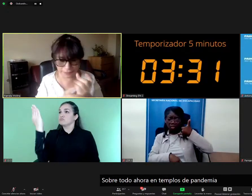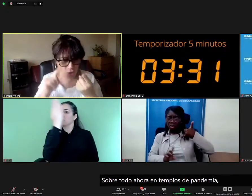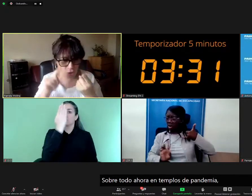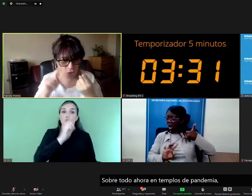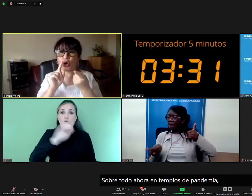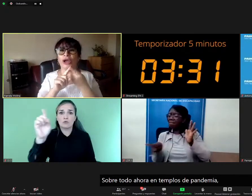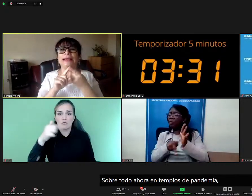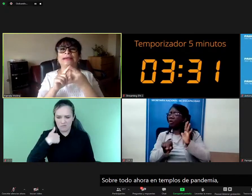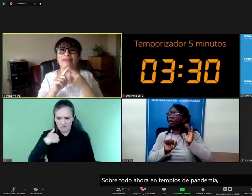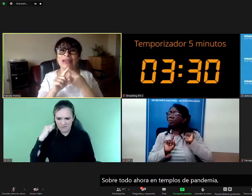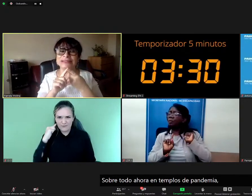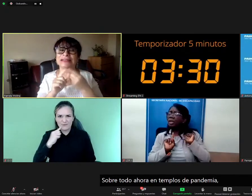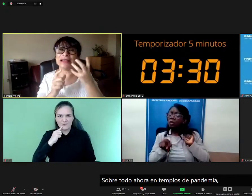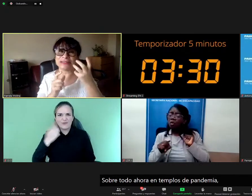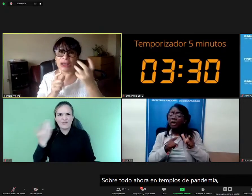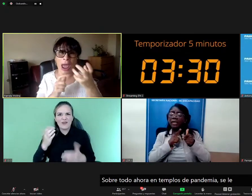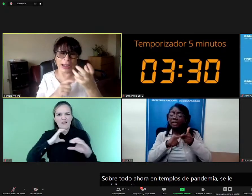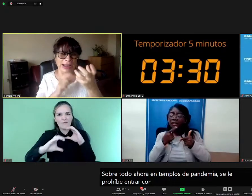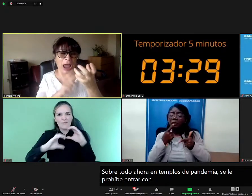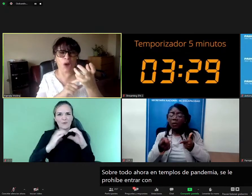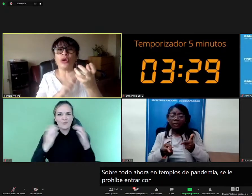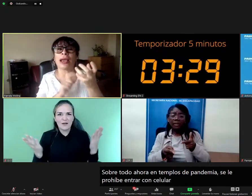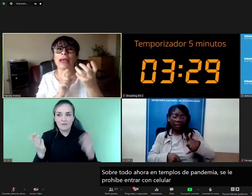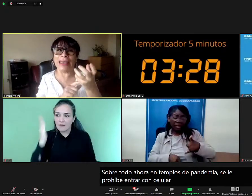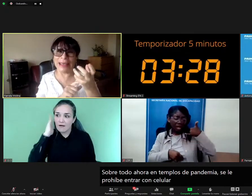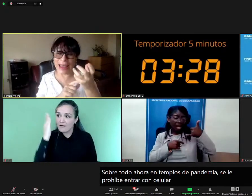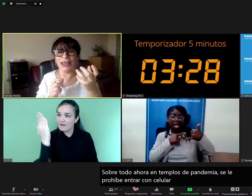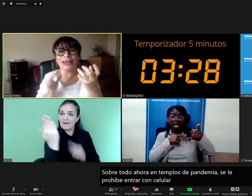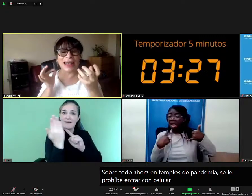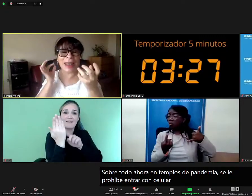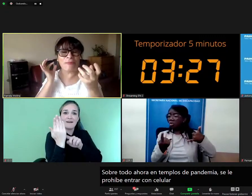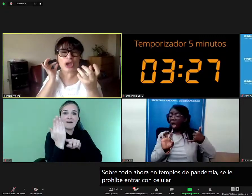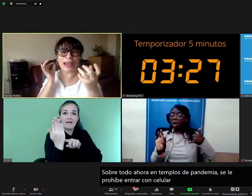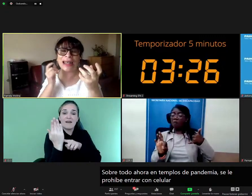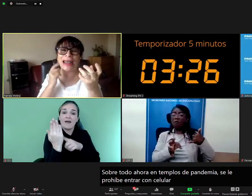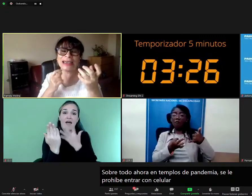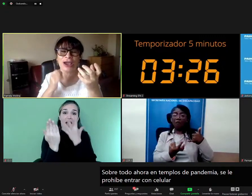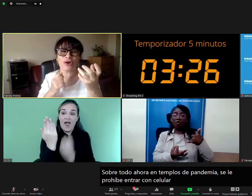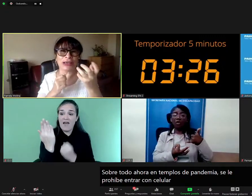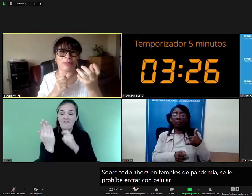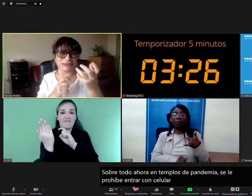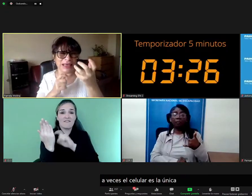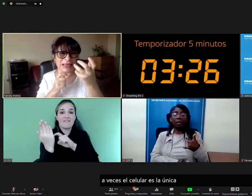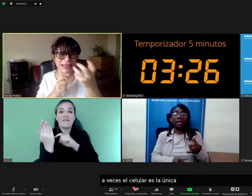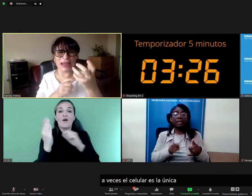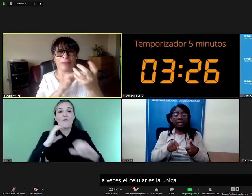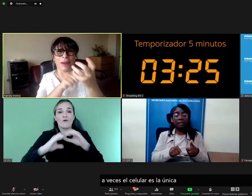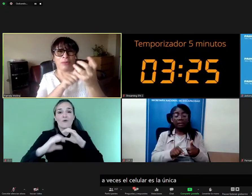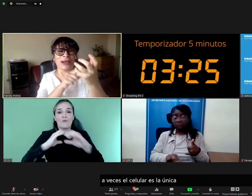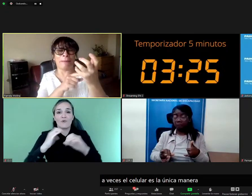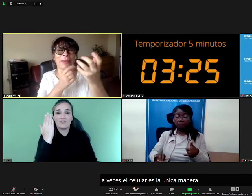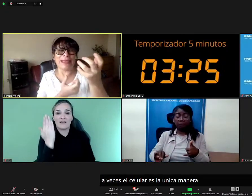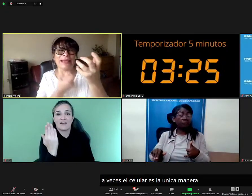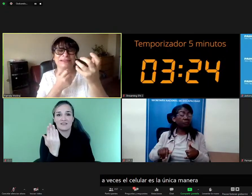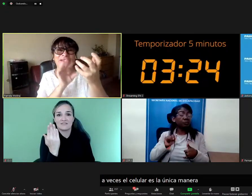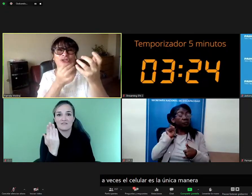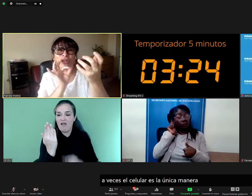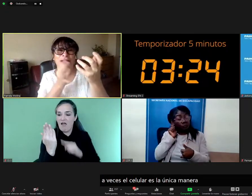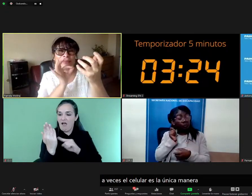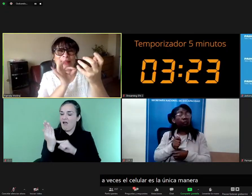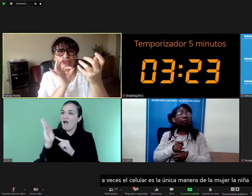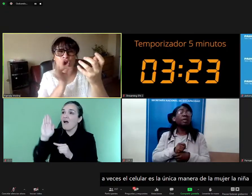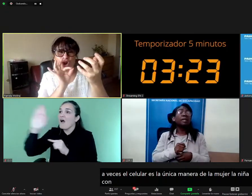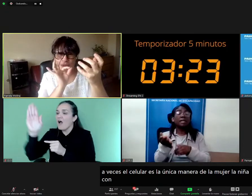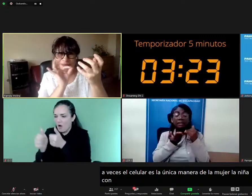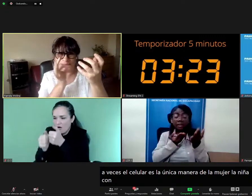a cell phone they cannot bring a cell phone one and sometimes cell phones are the only ways in which women or children